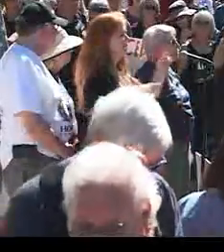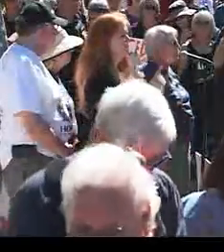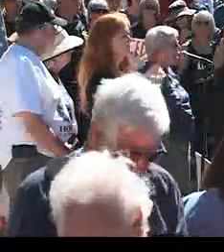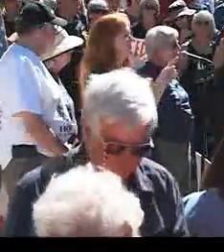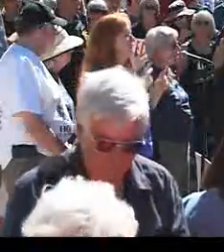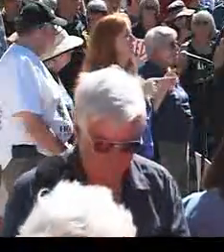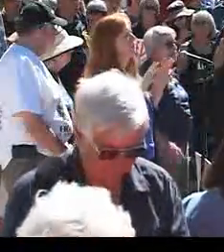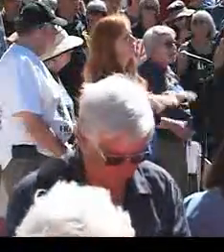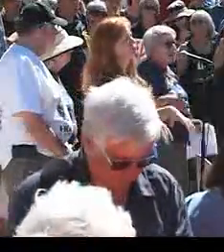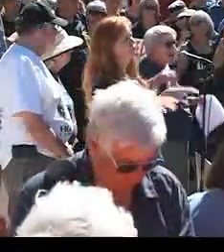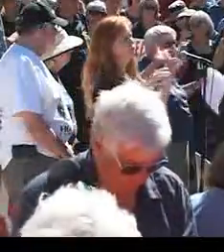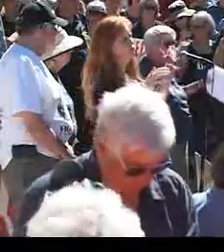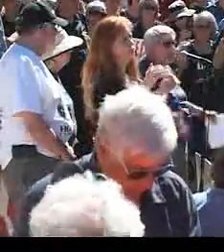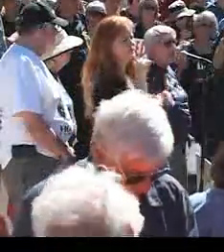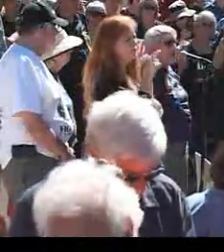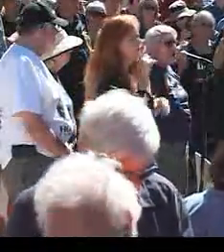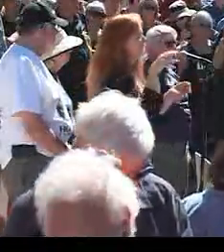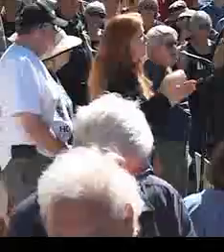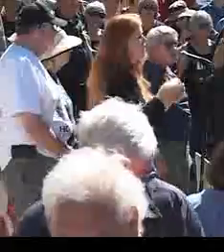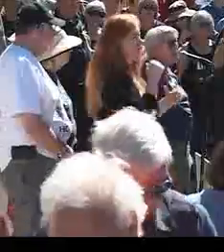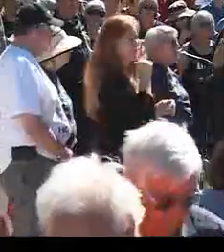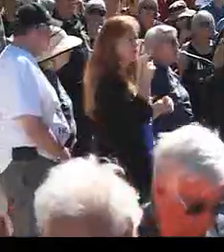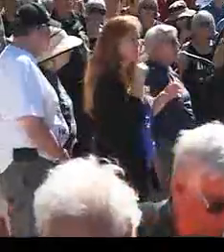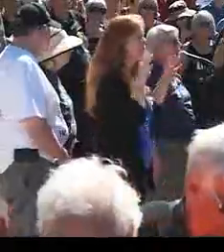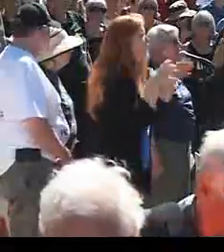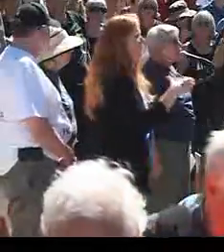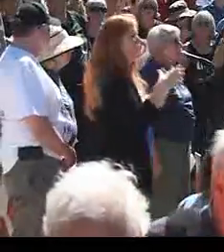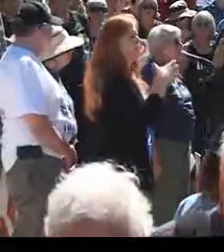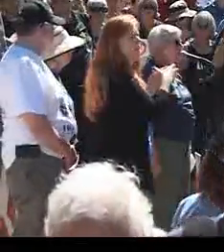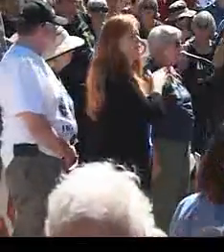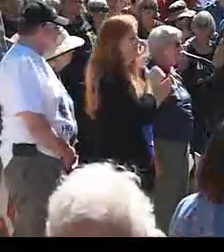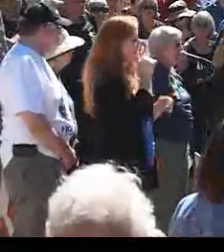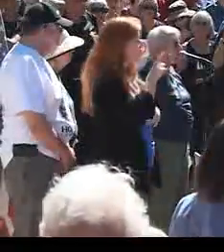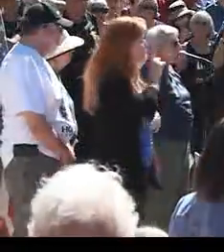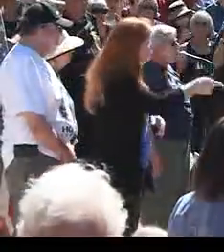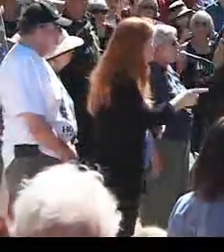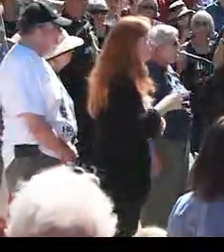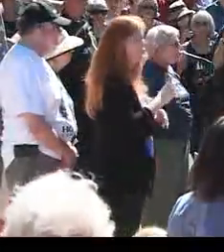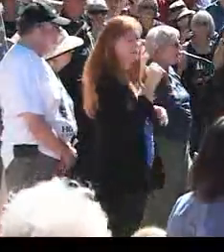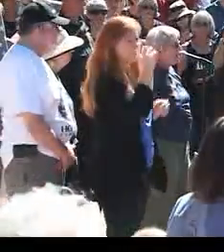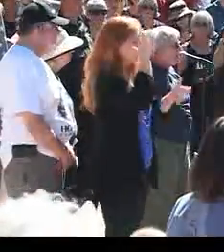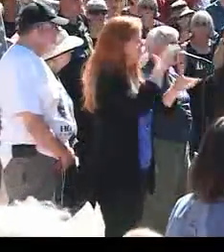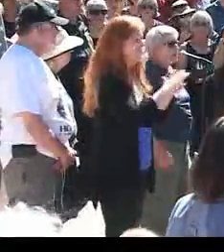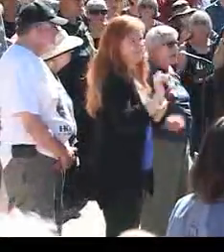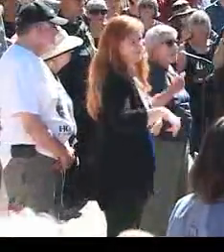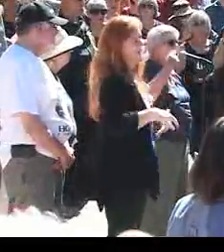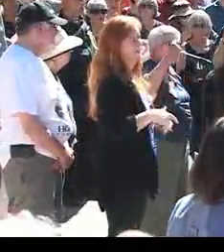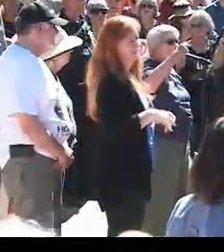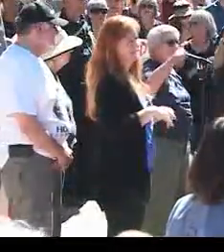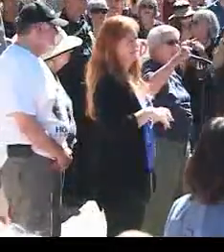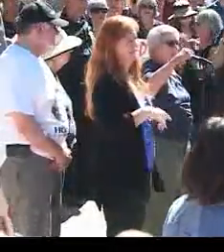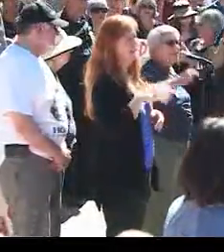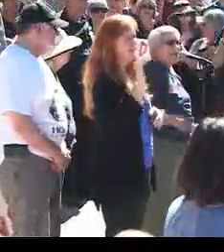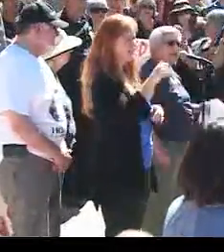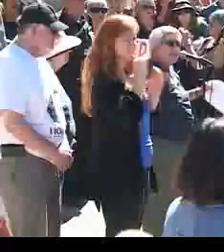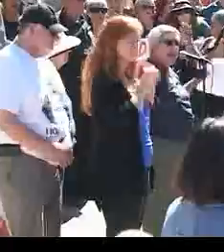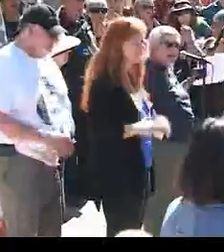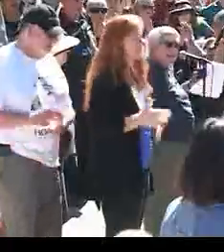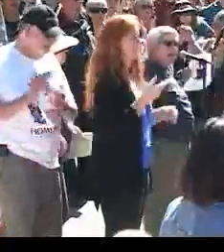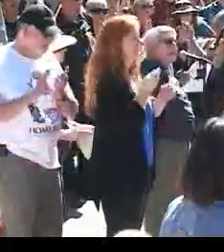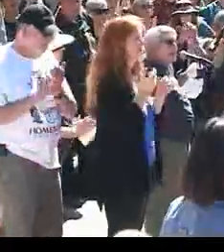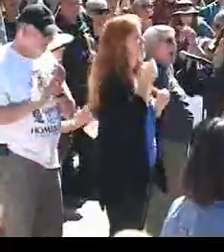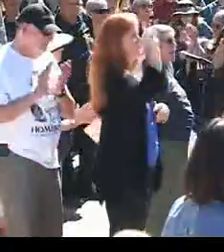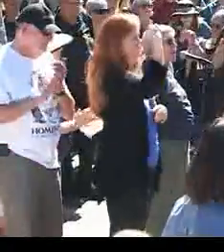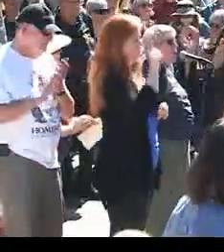are apathetic, that they're not really organizing. It's not true. Don't believe it. And that's the cynicism